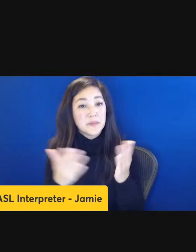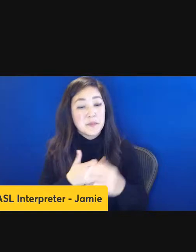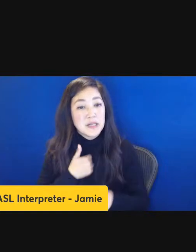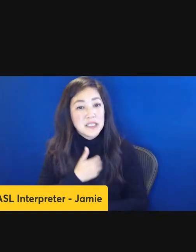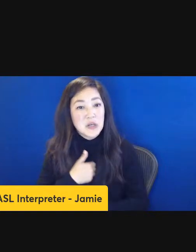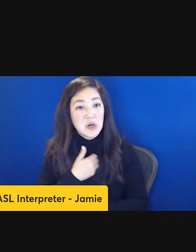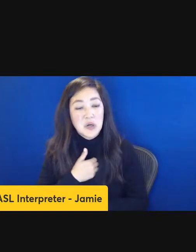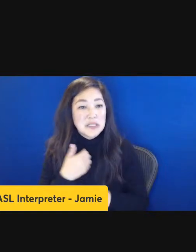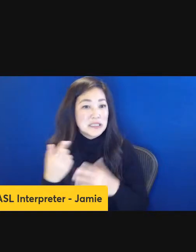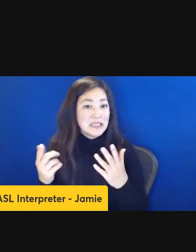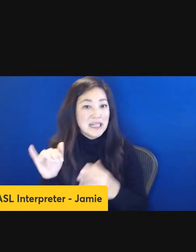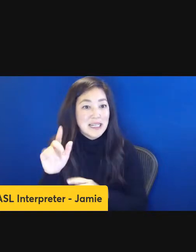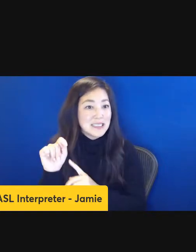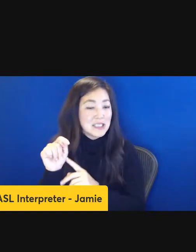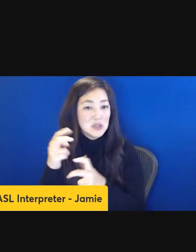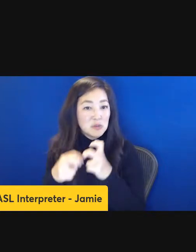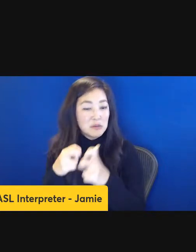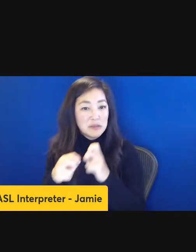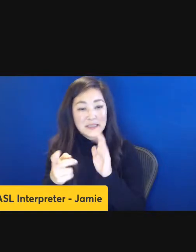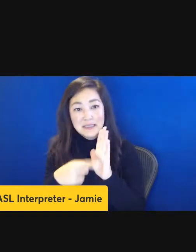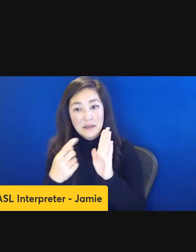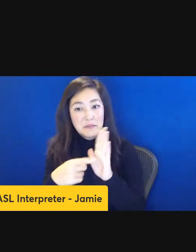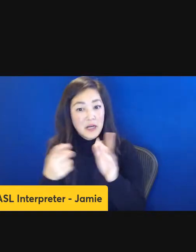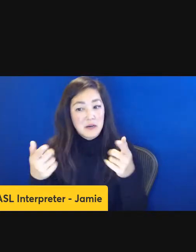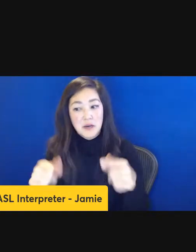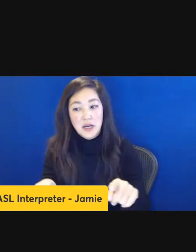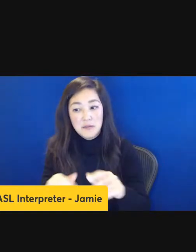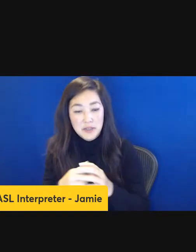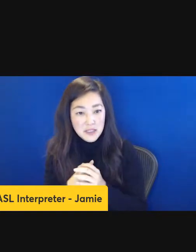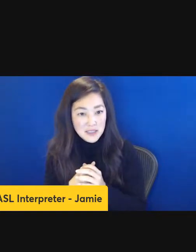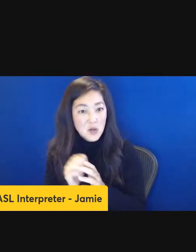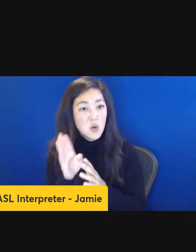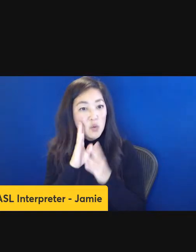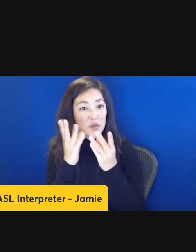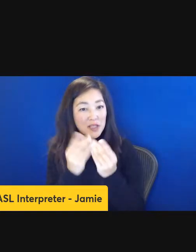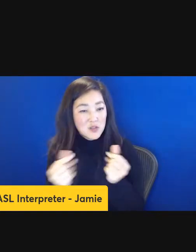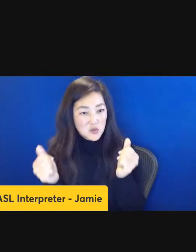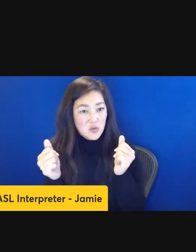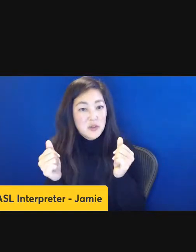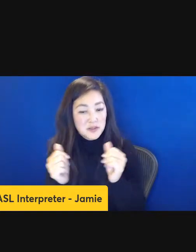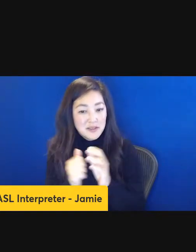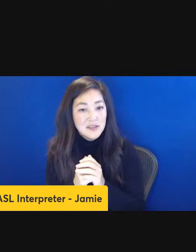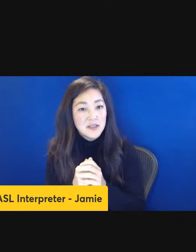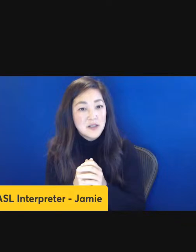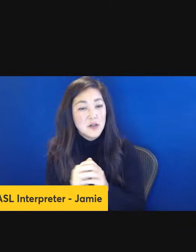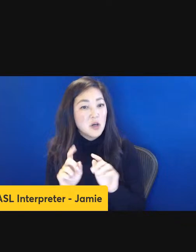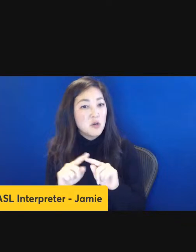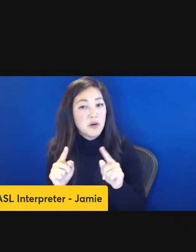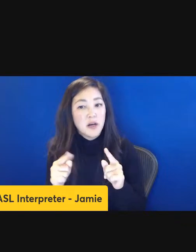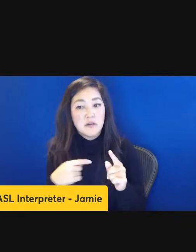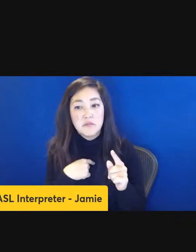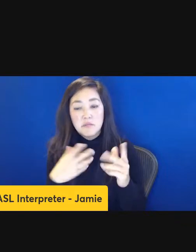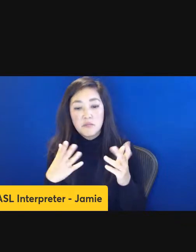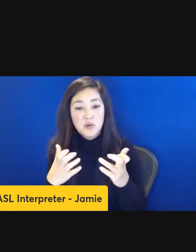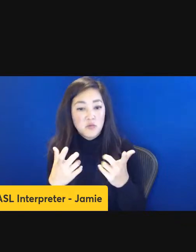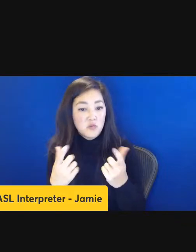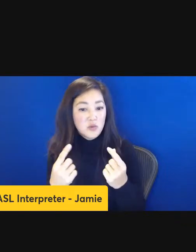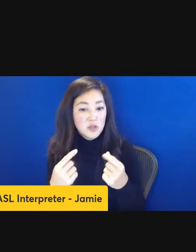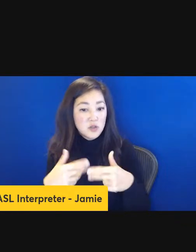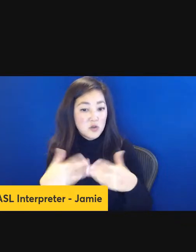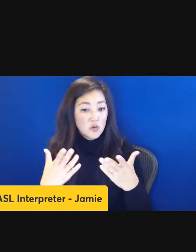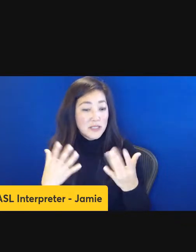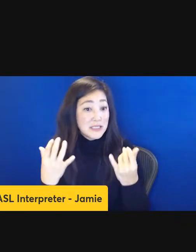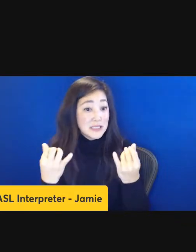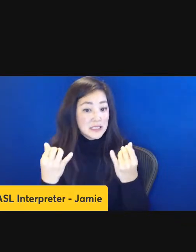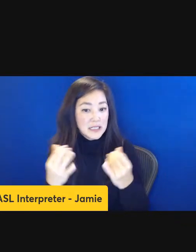issue. Sometimes these things happen. We will get it sorted out. But really what I wanted to do today was